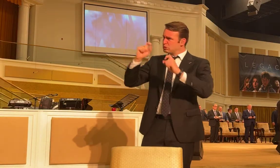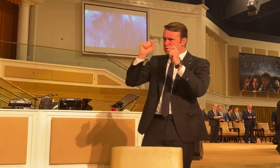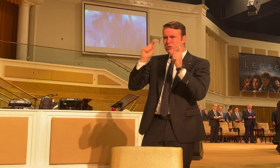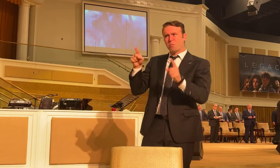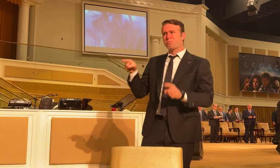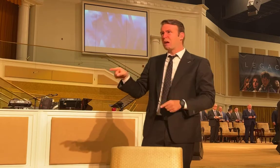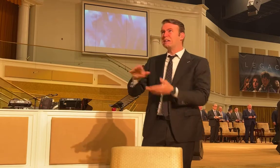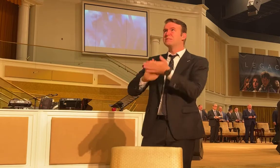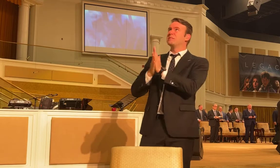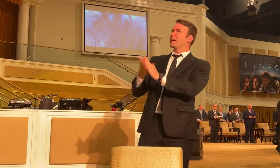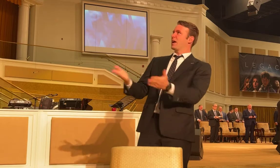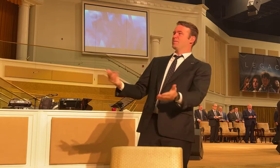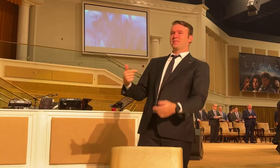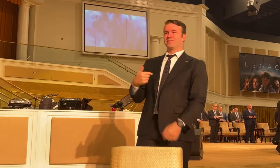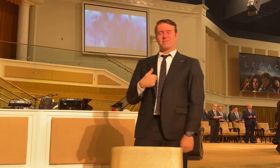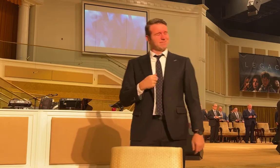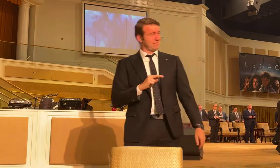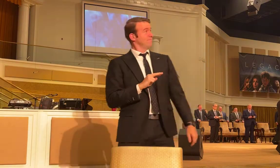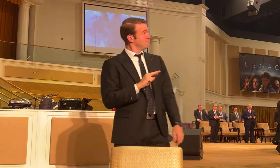surprised by what you've become.